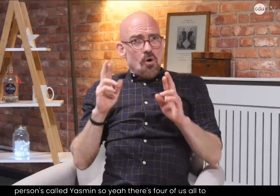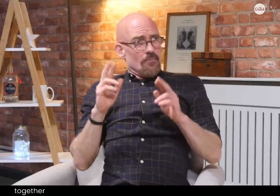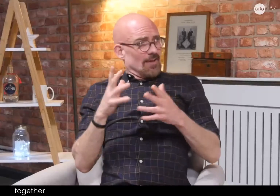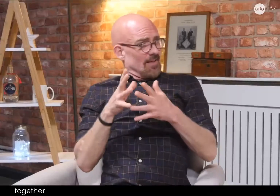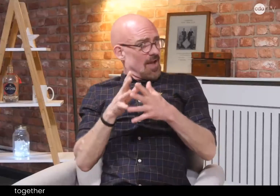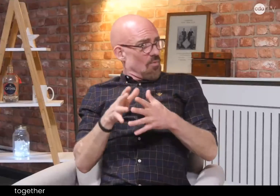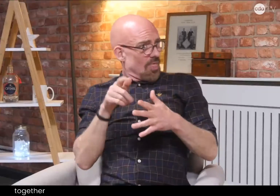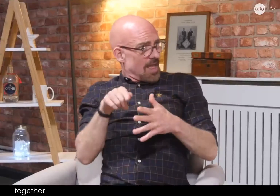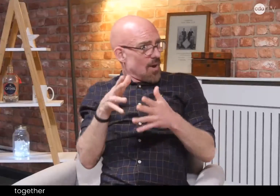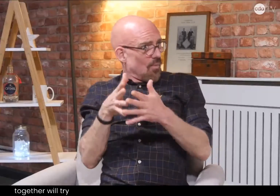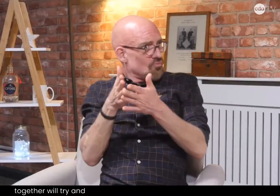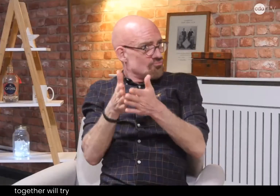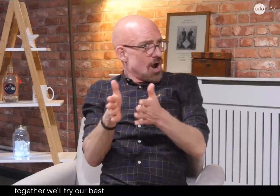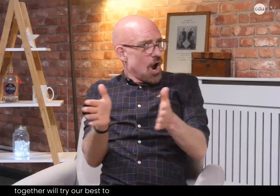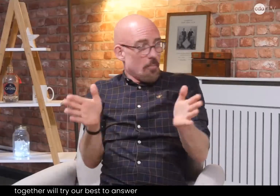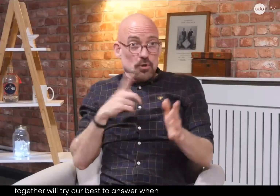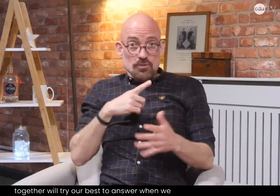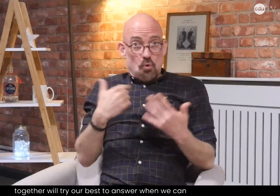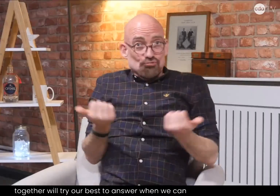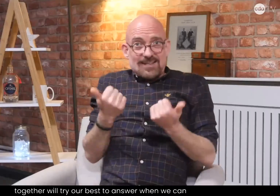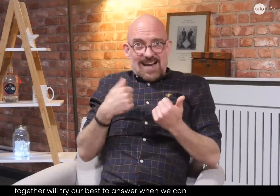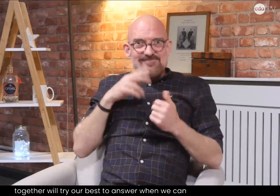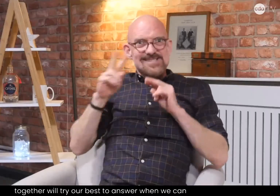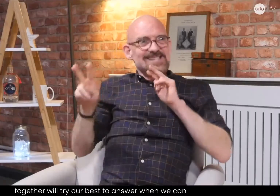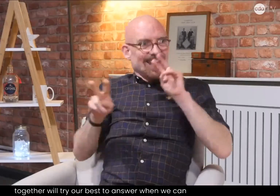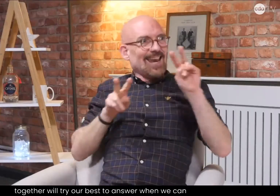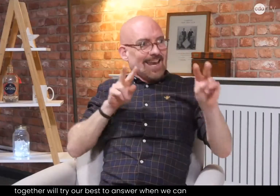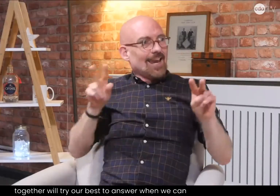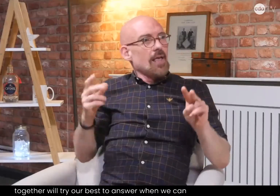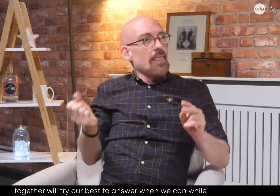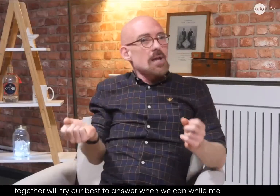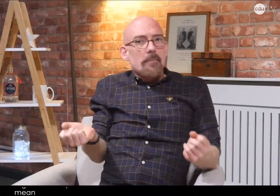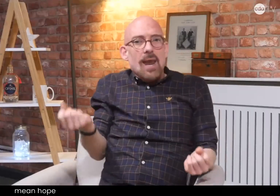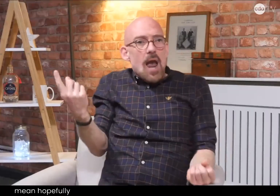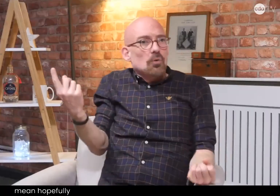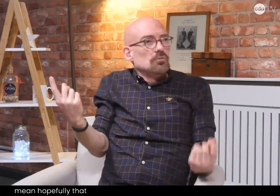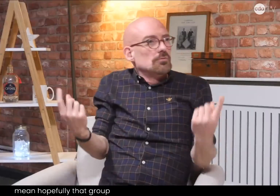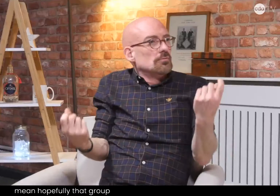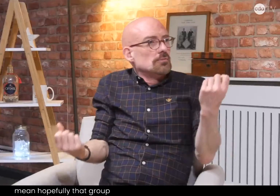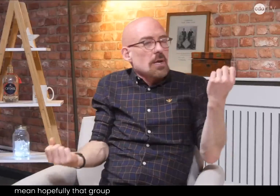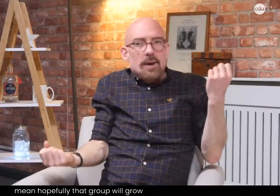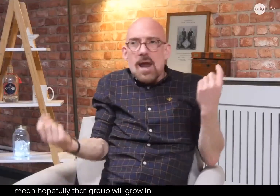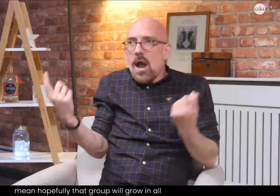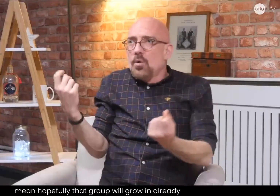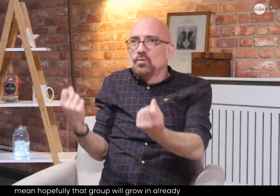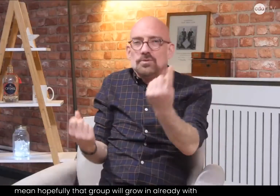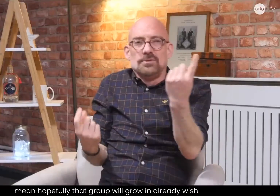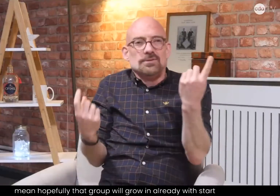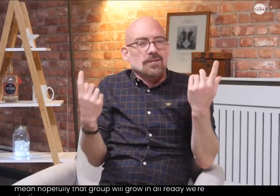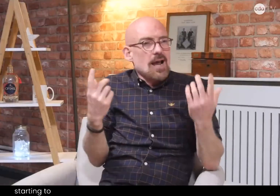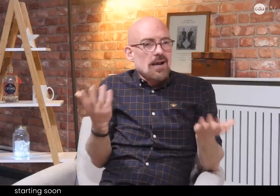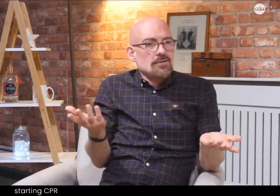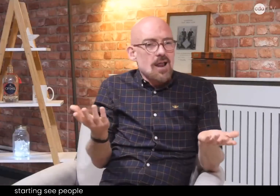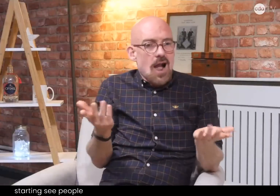best to answer when we can. Wow, I mean, hopefully that group will grow. I mean, already we're starting to see people coming out of the woodwork all over the place.